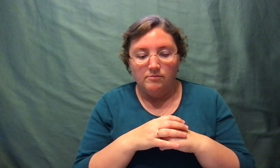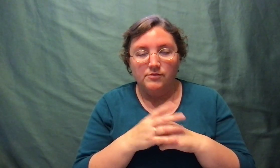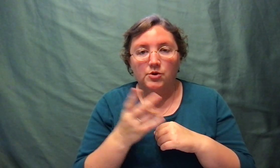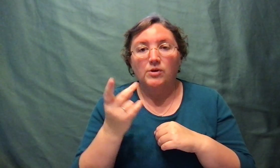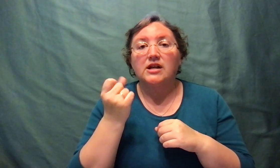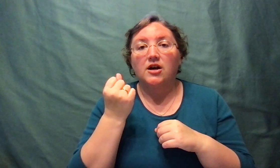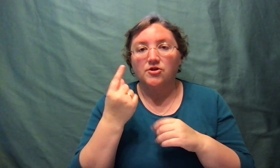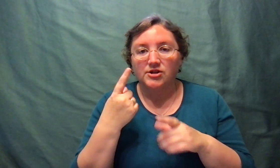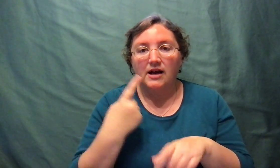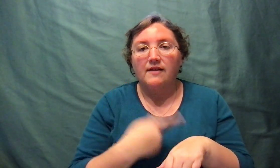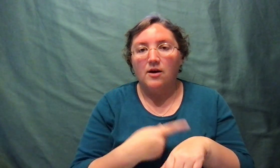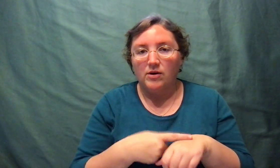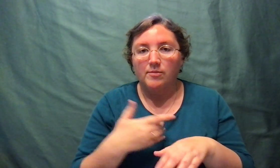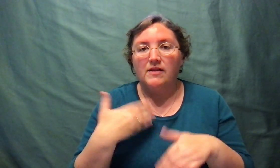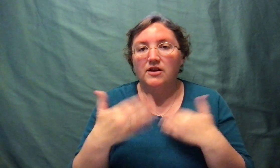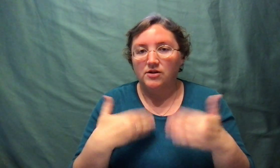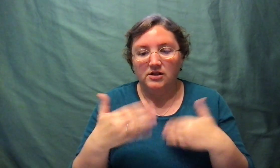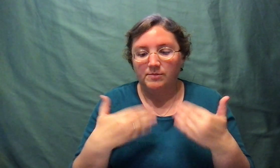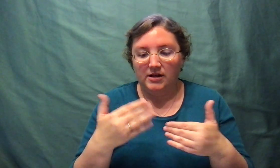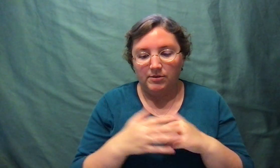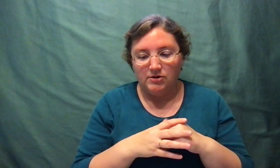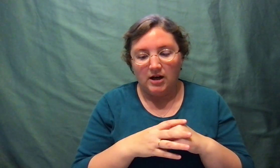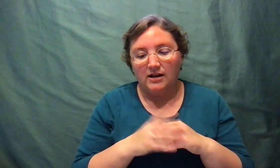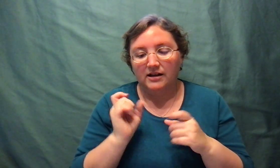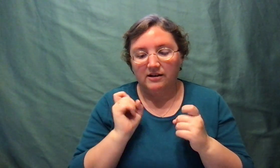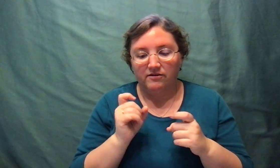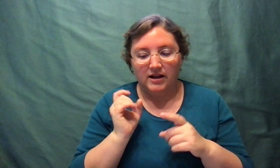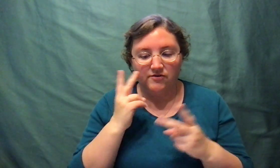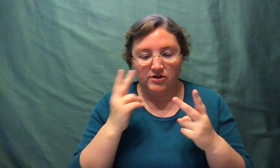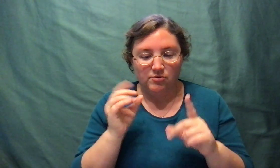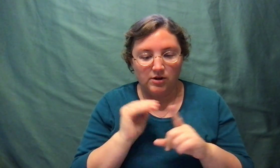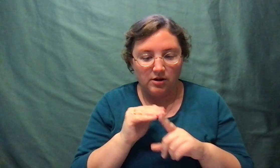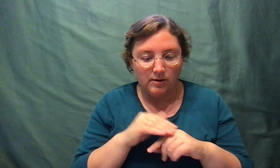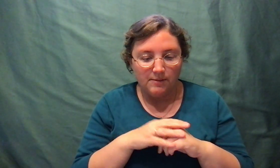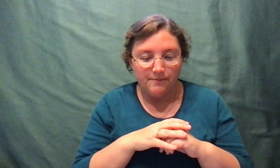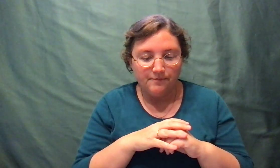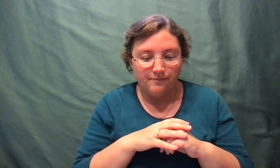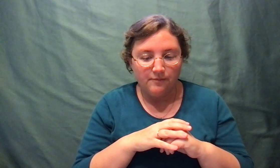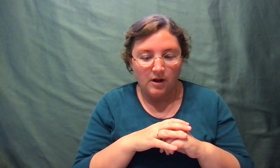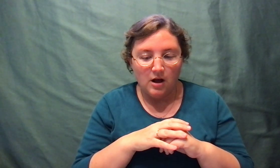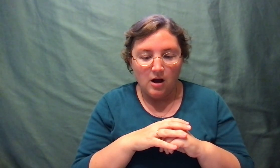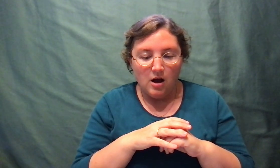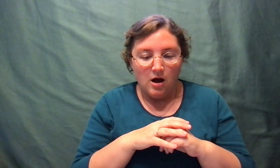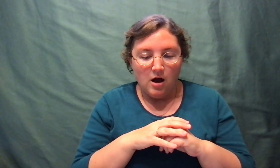So once they understand that rhythm, and then you can speed up your signing and give less visual cueing.